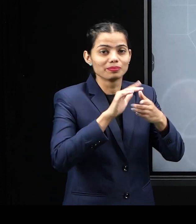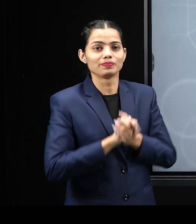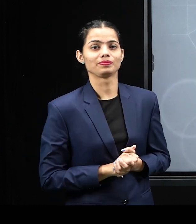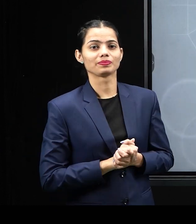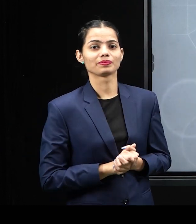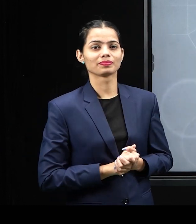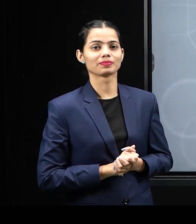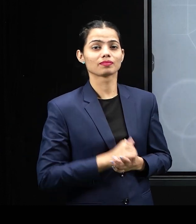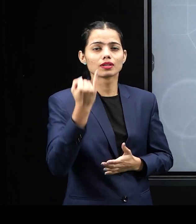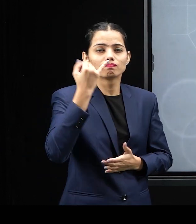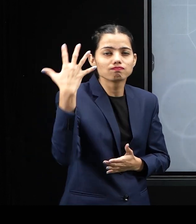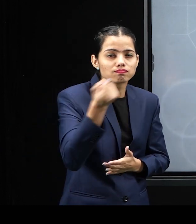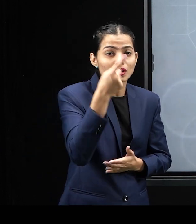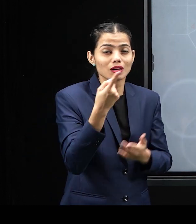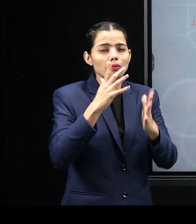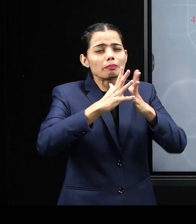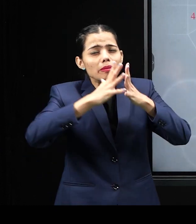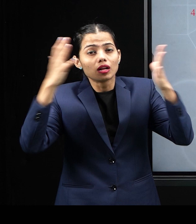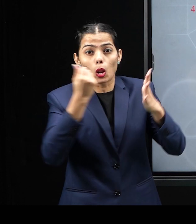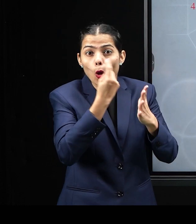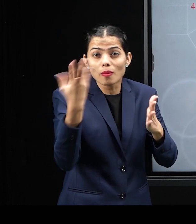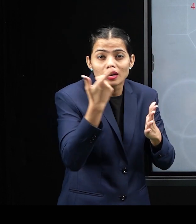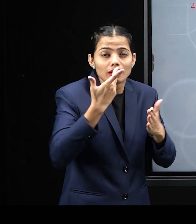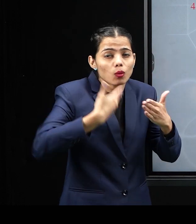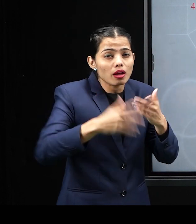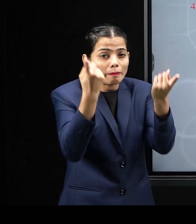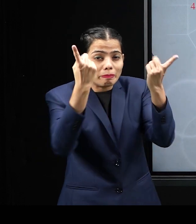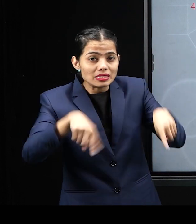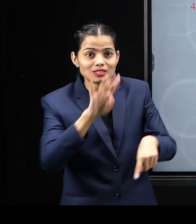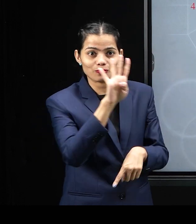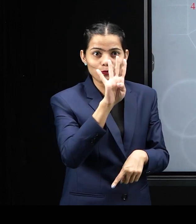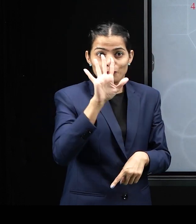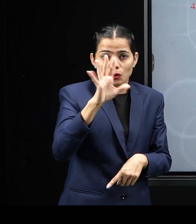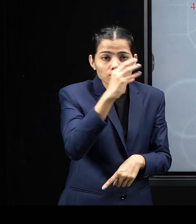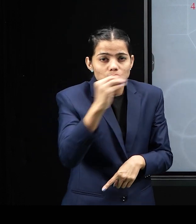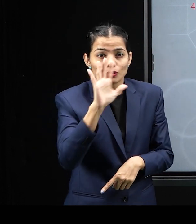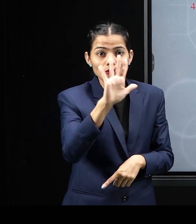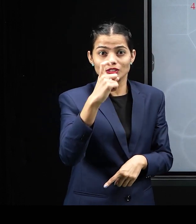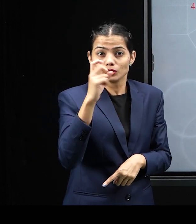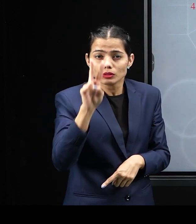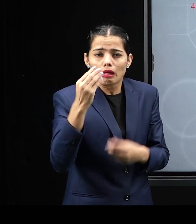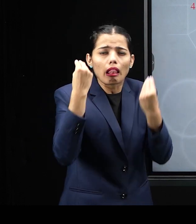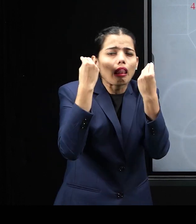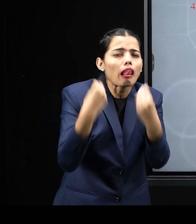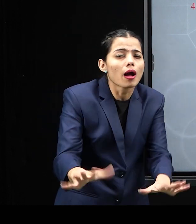Example: find the greatest number that will divide 445 and